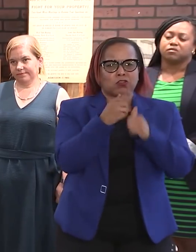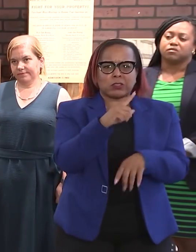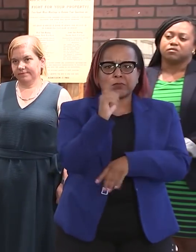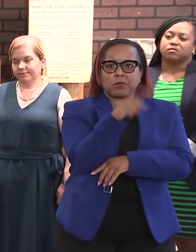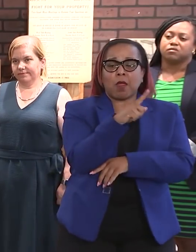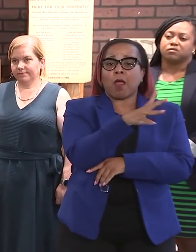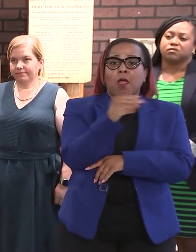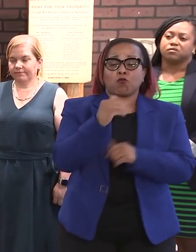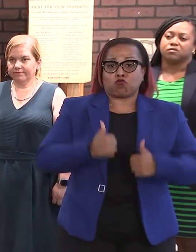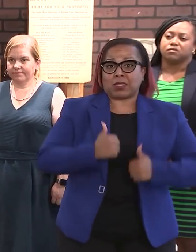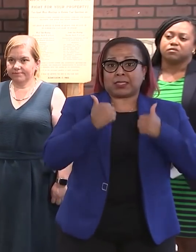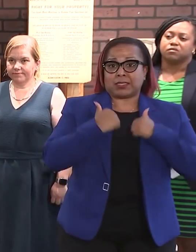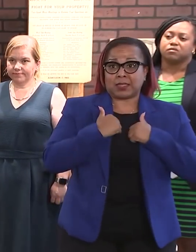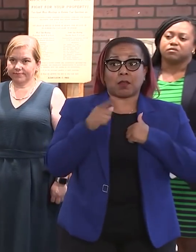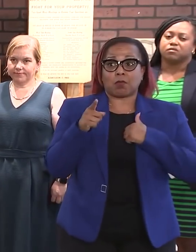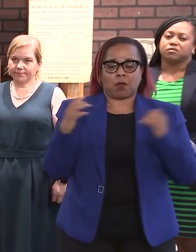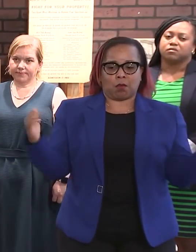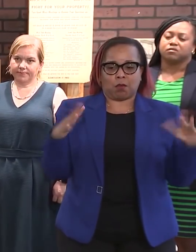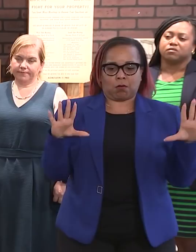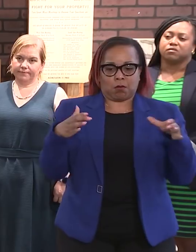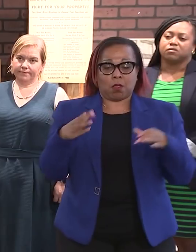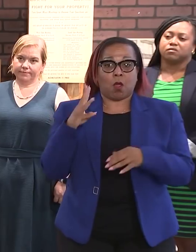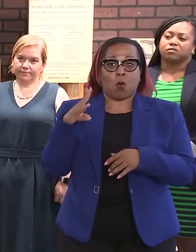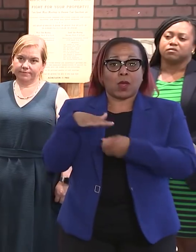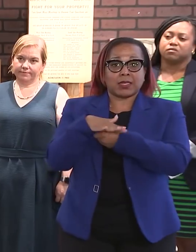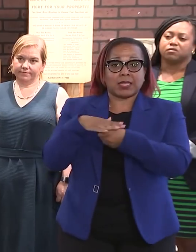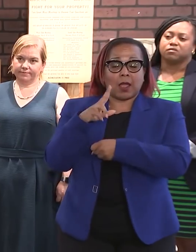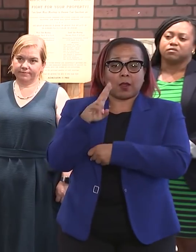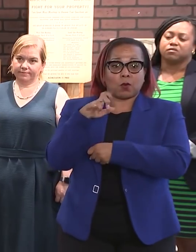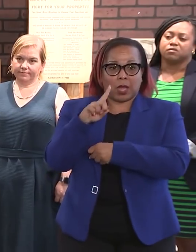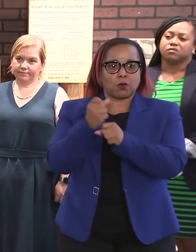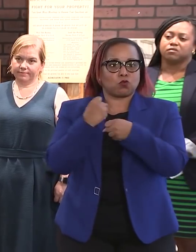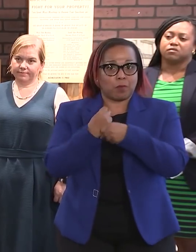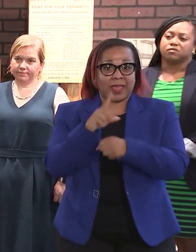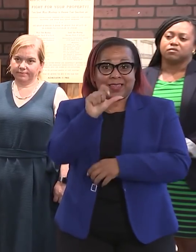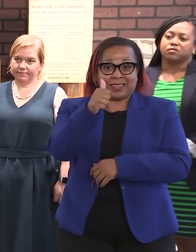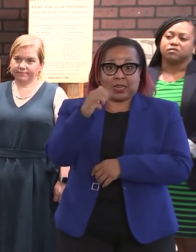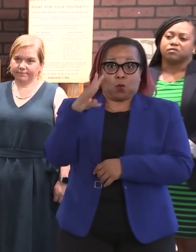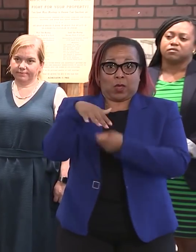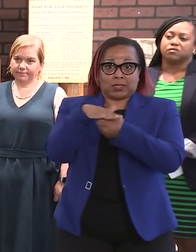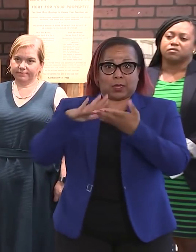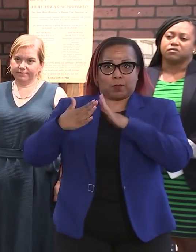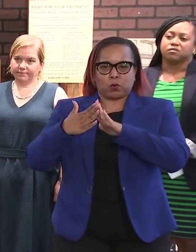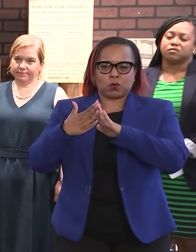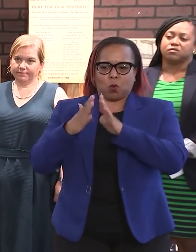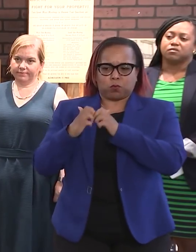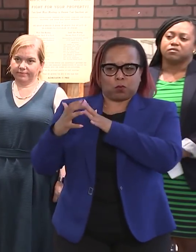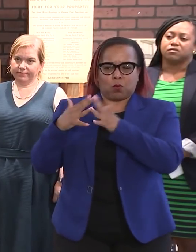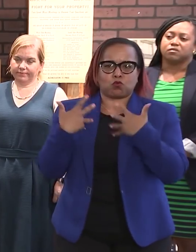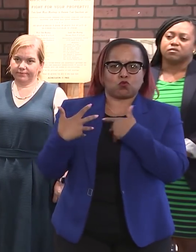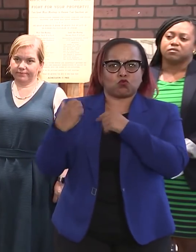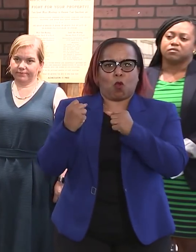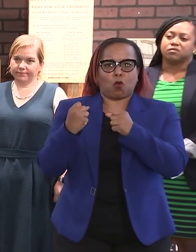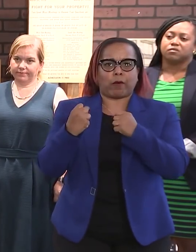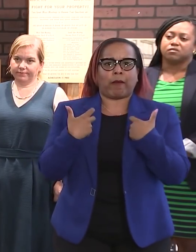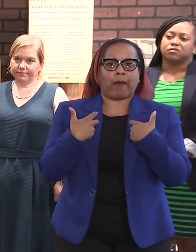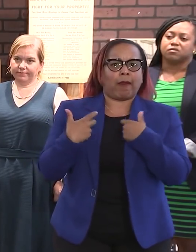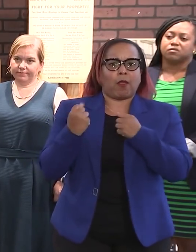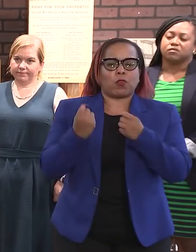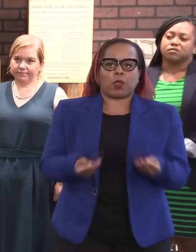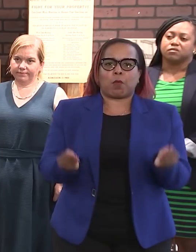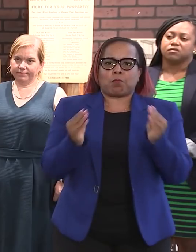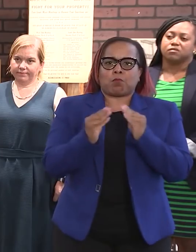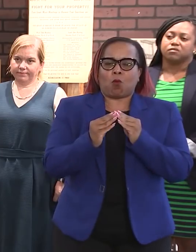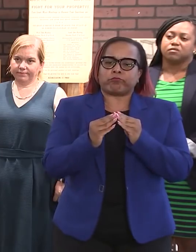agencies, and residents came together as Westside United to make 10 Westside communities stronger, healthier, and more